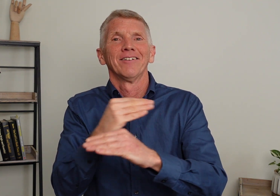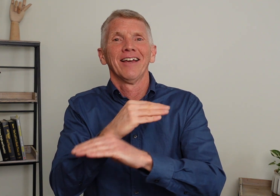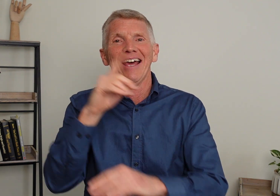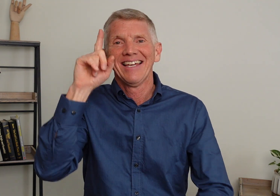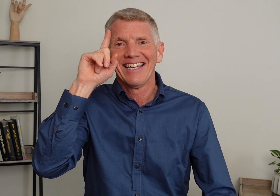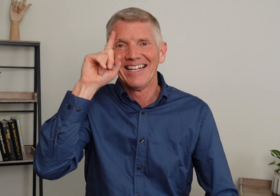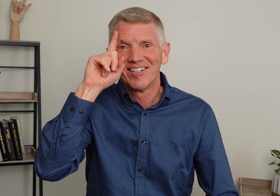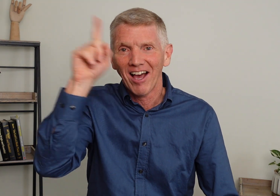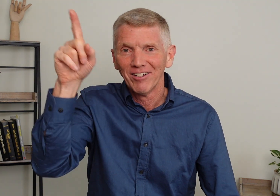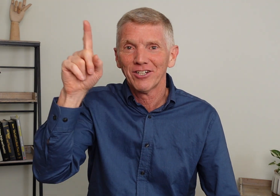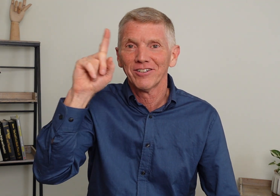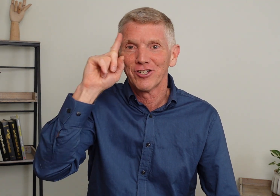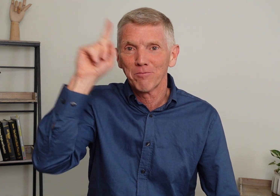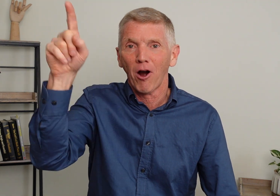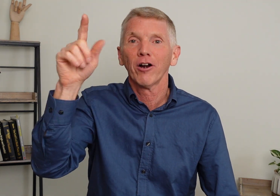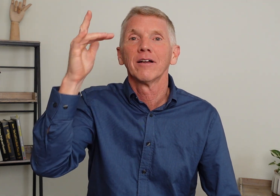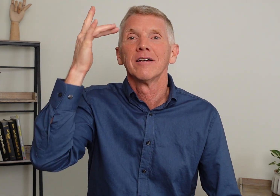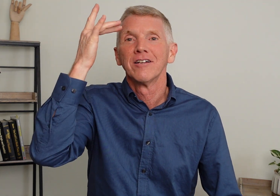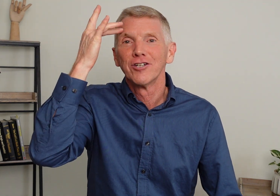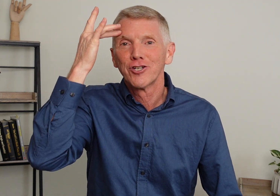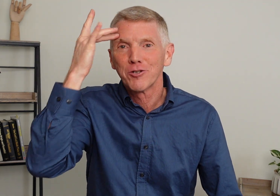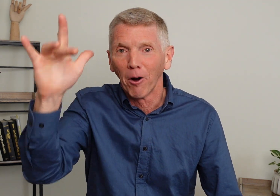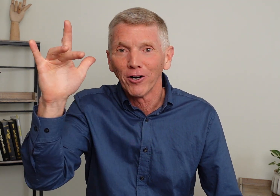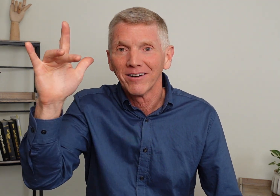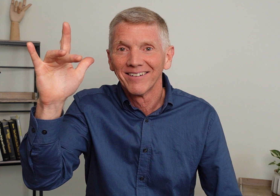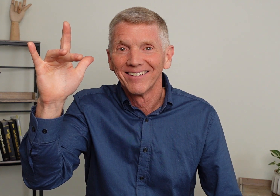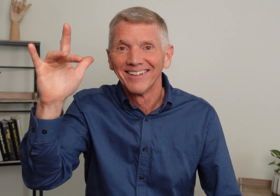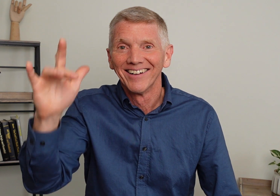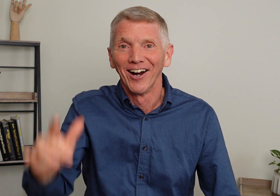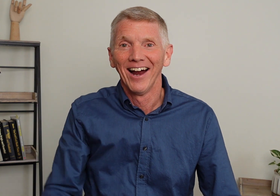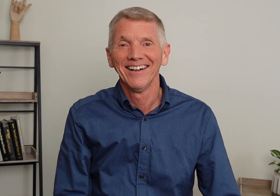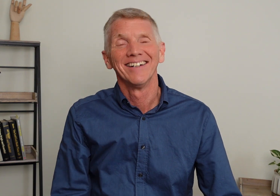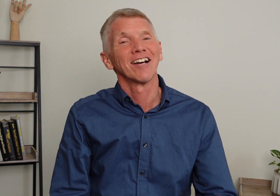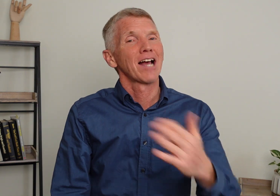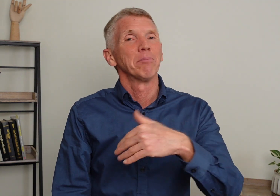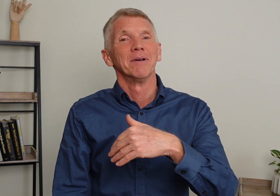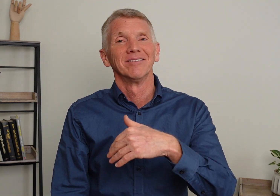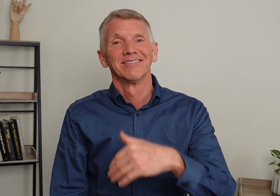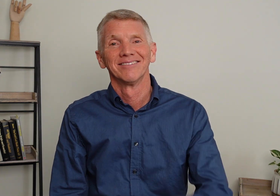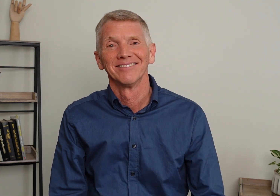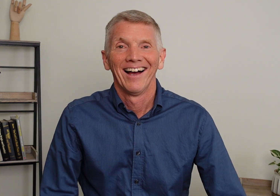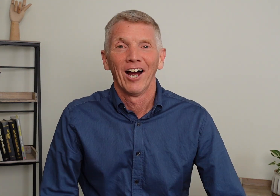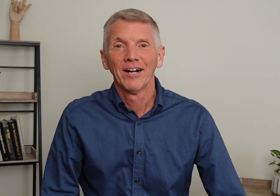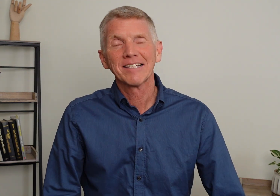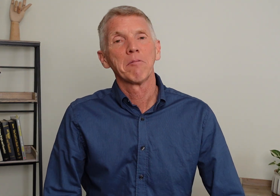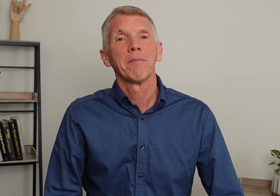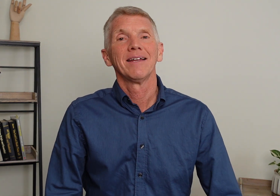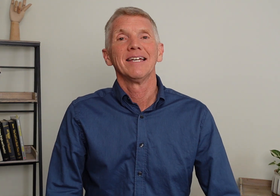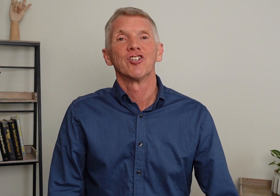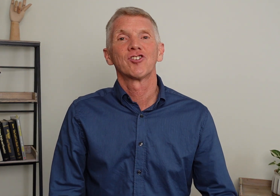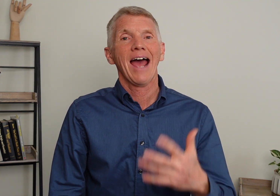Okay, intelligent, smart, smart. All right, next compliment. Our next compliment is